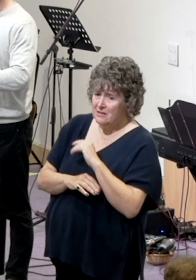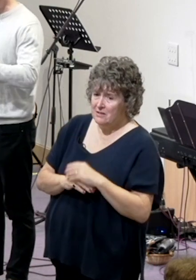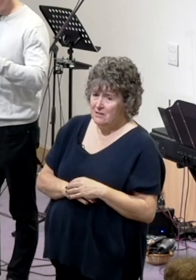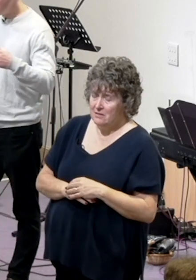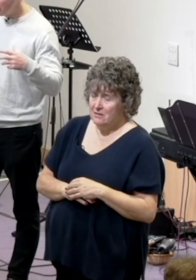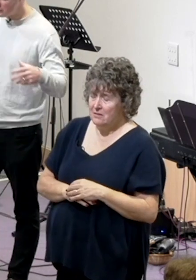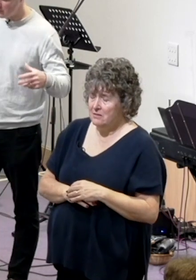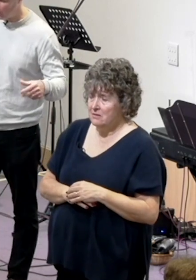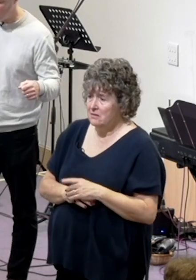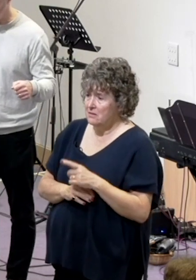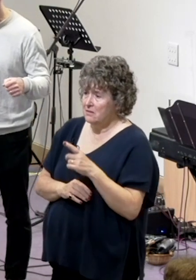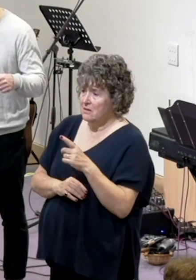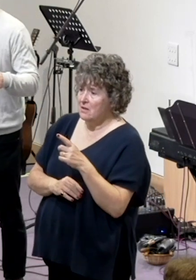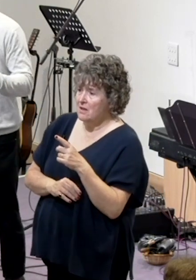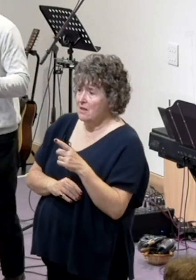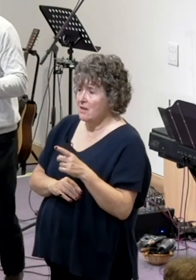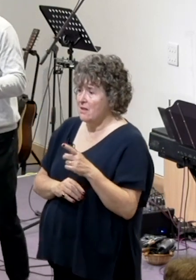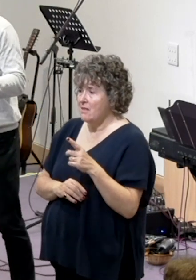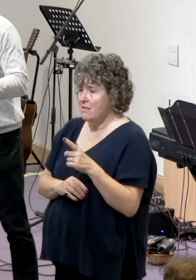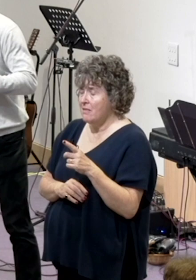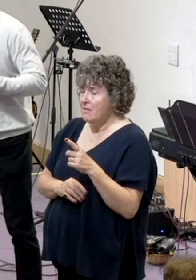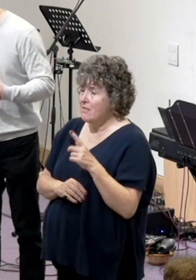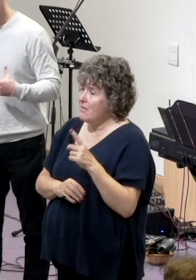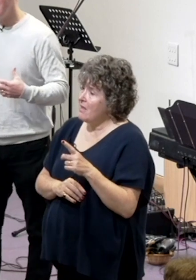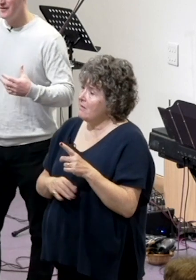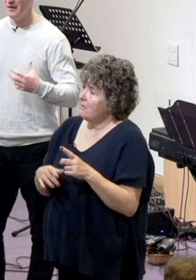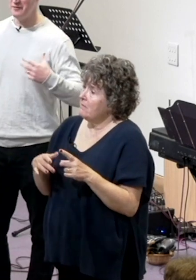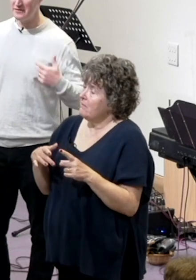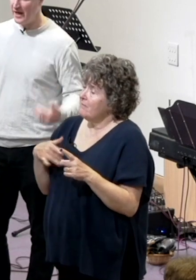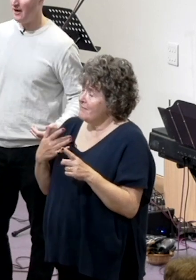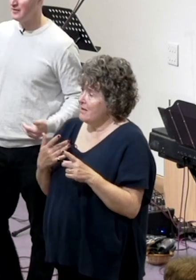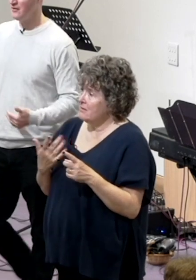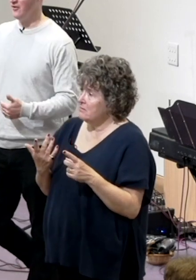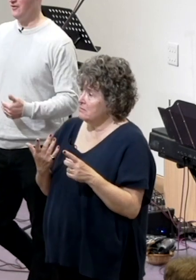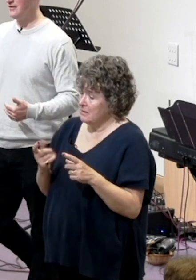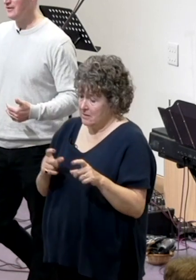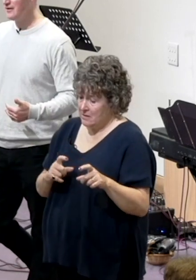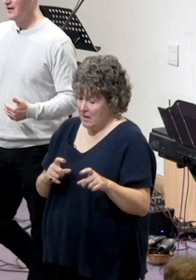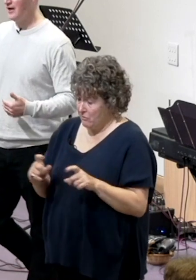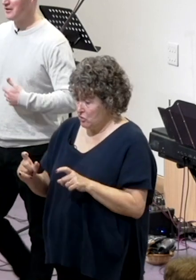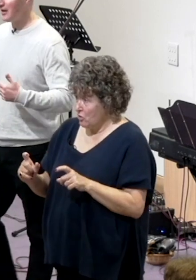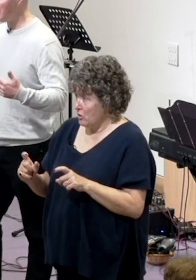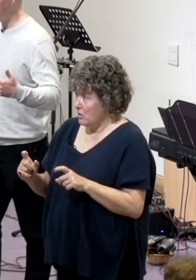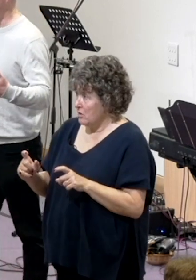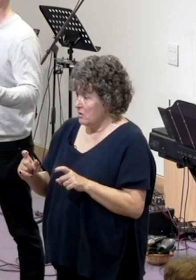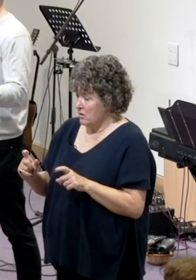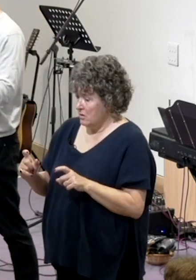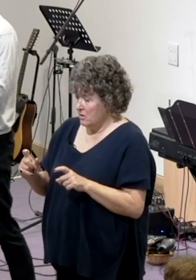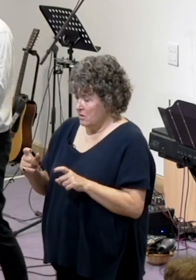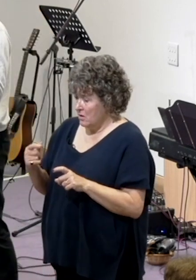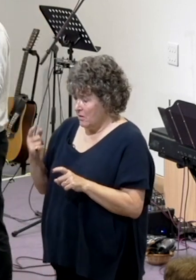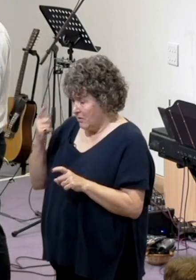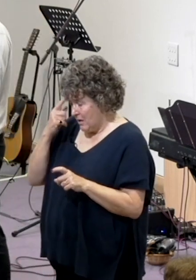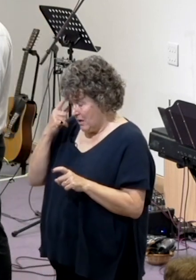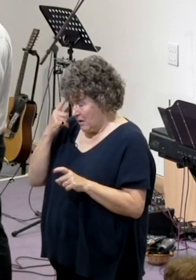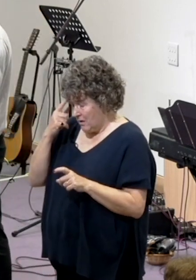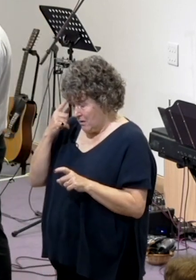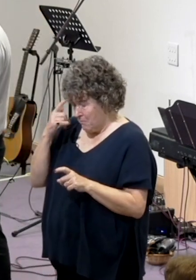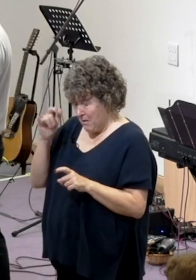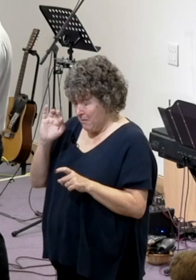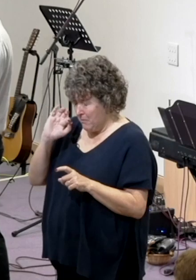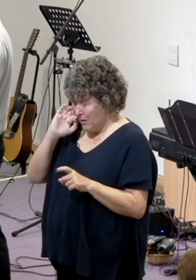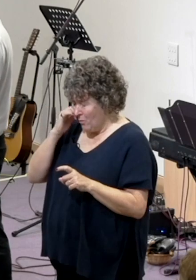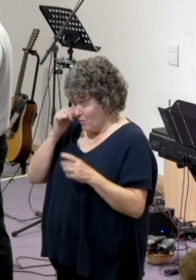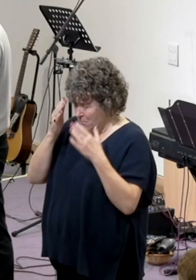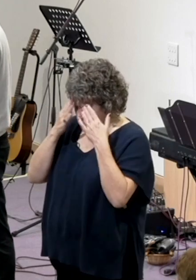And this person reached the point where they felt, if this carries on, I think I might have some kind of breakdown. I don't think